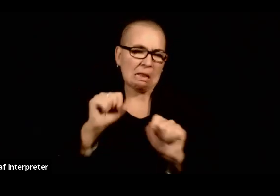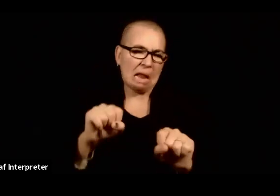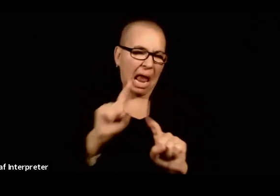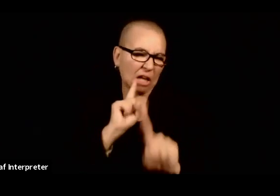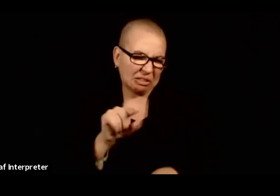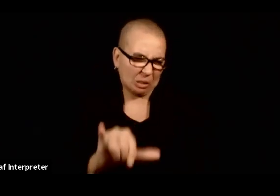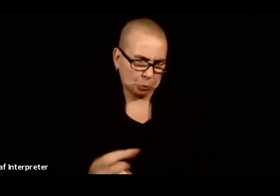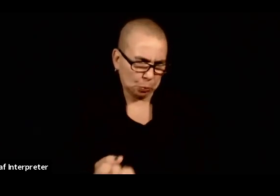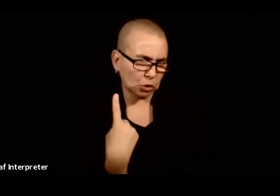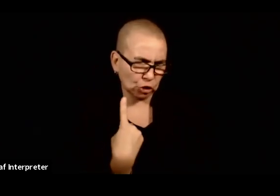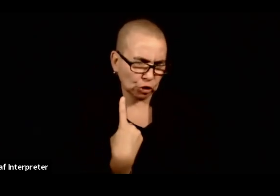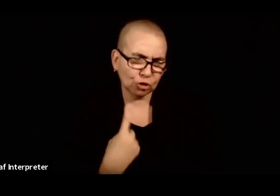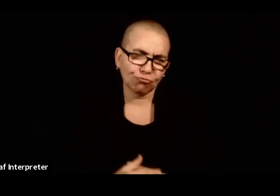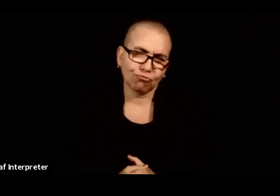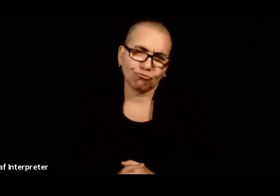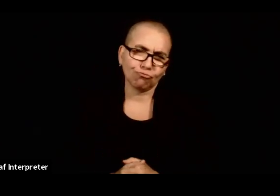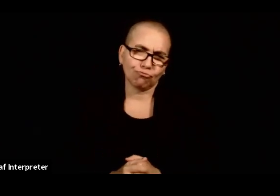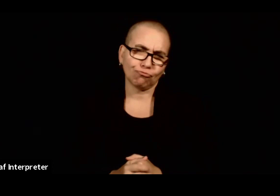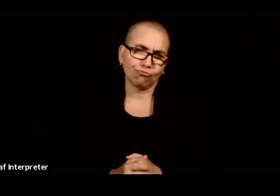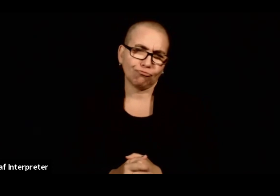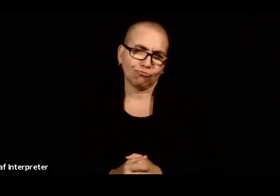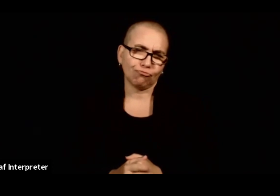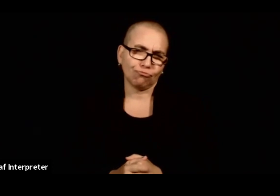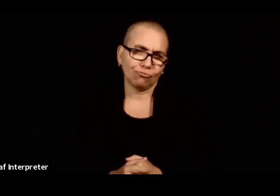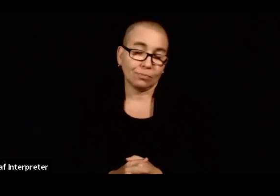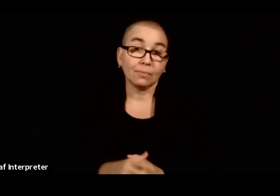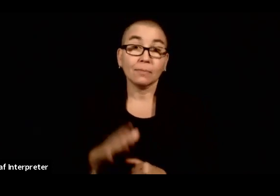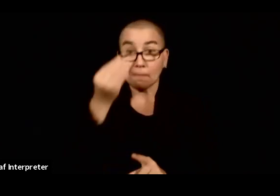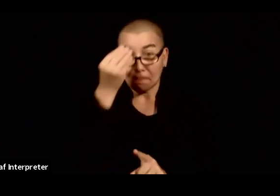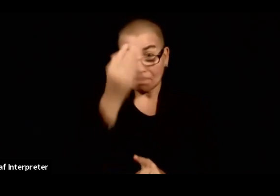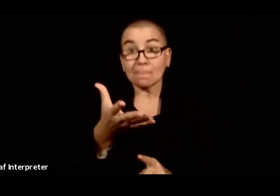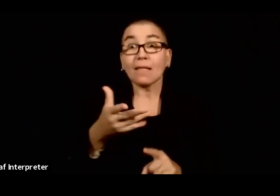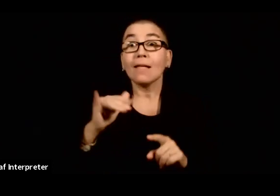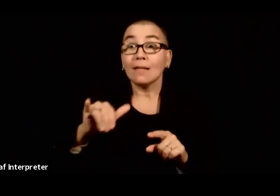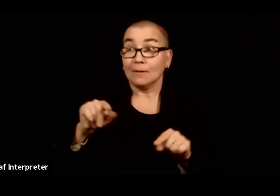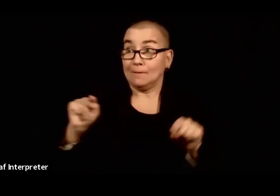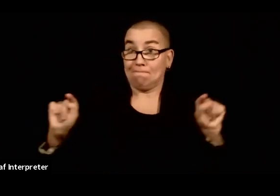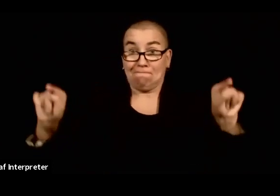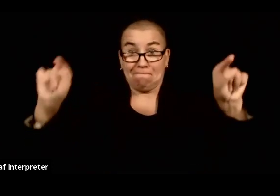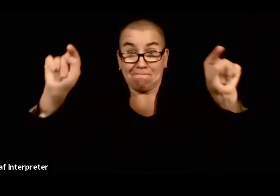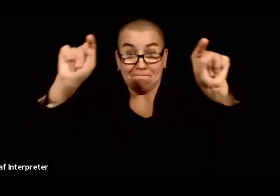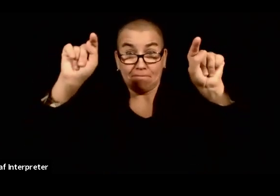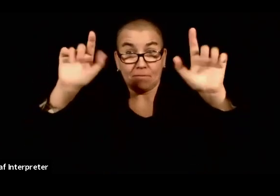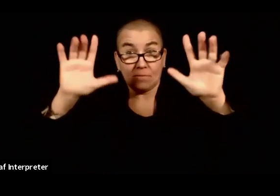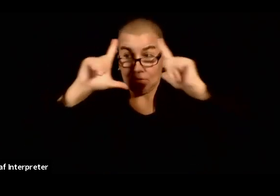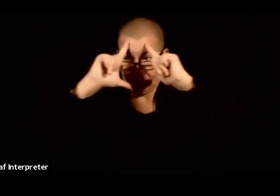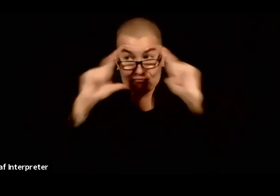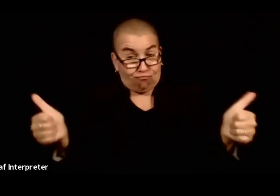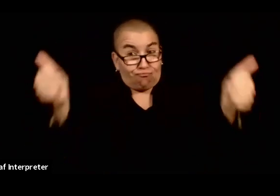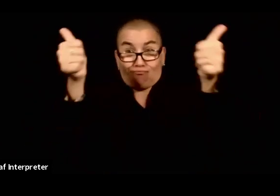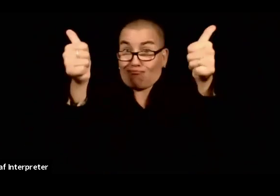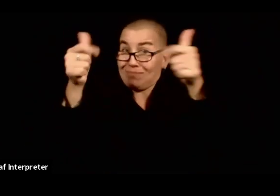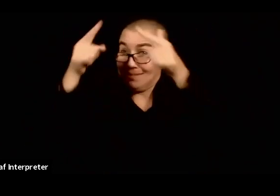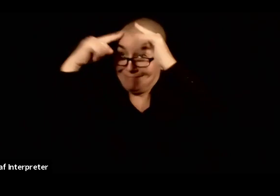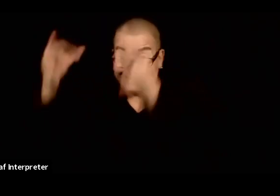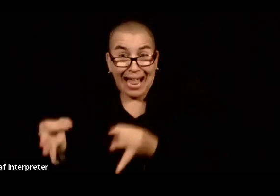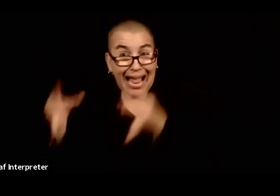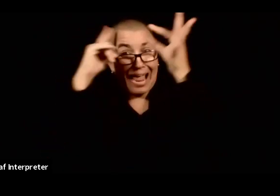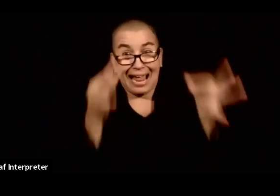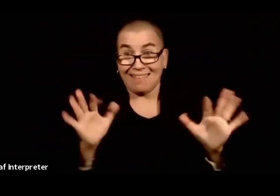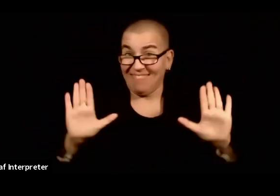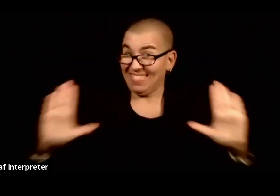outlined to assess their own risk prior to moving back and forth between level 1 and level 2. Regarding